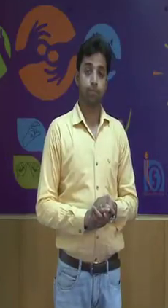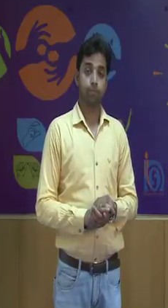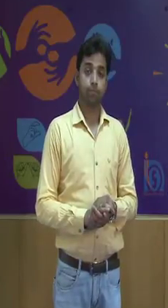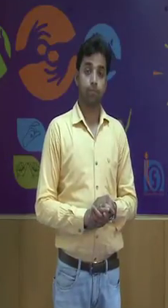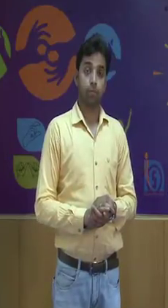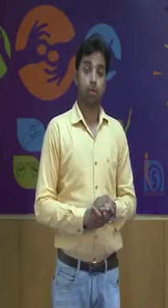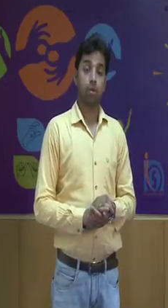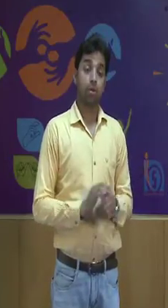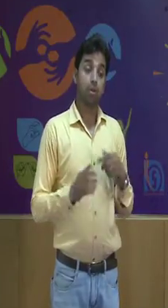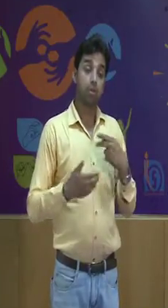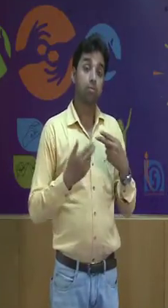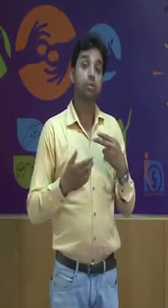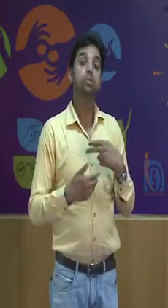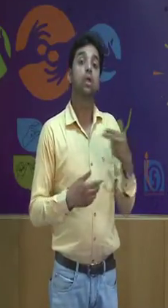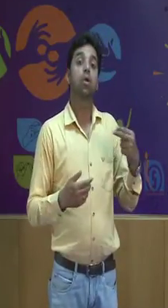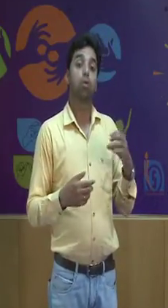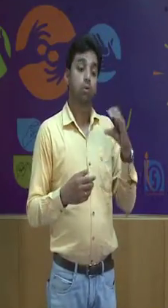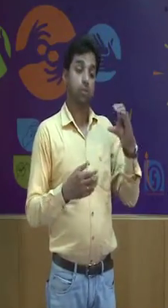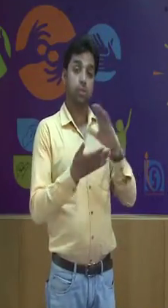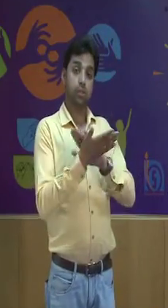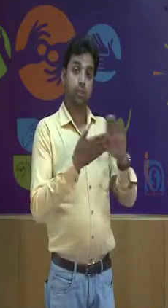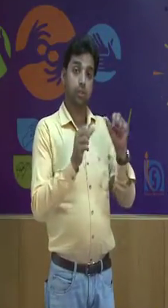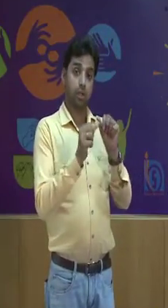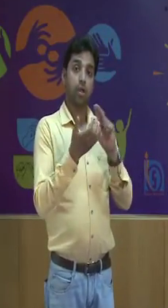They were generally called as Chandals.